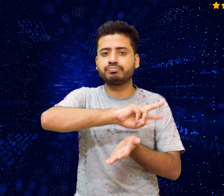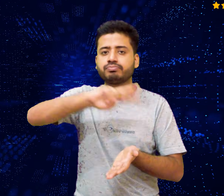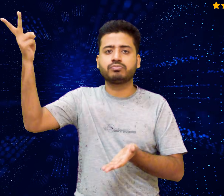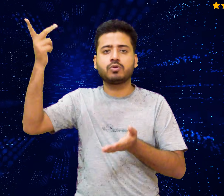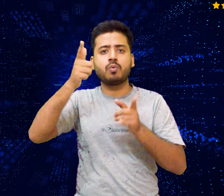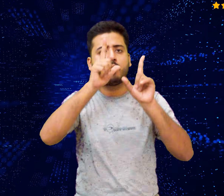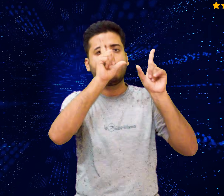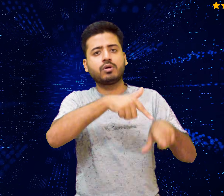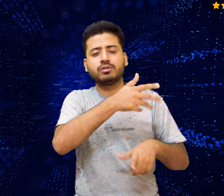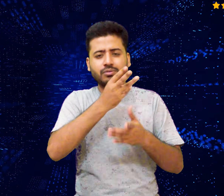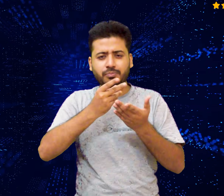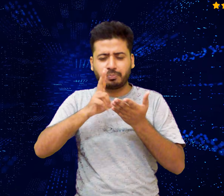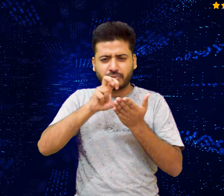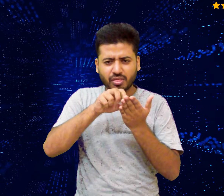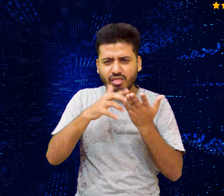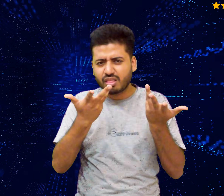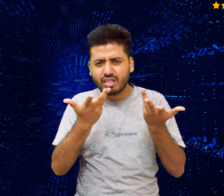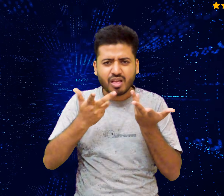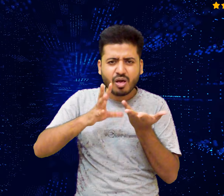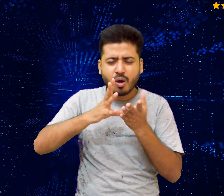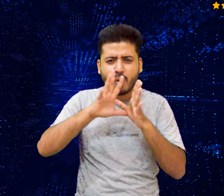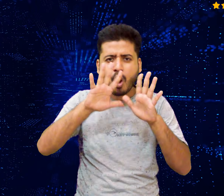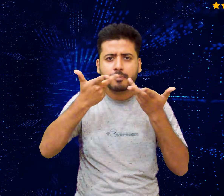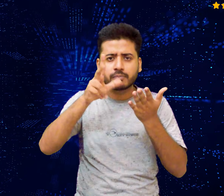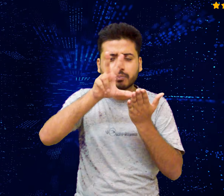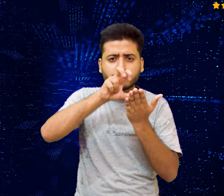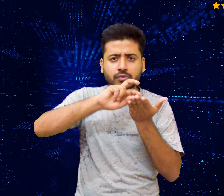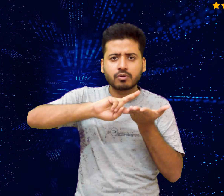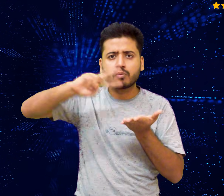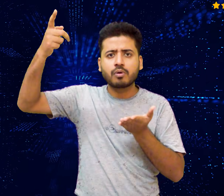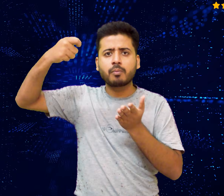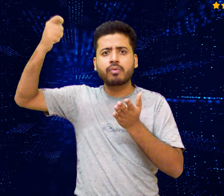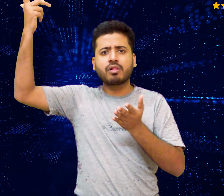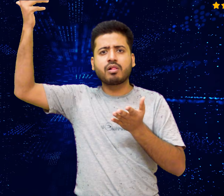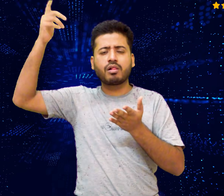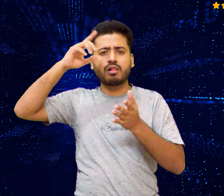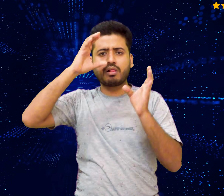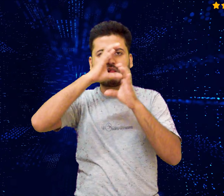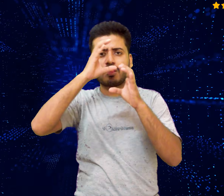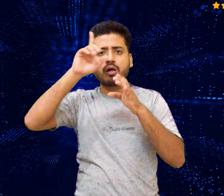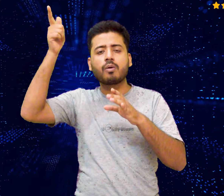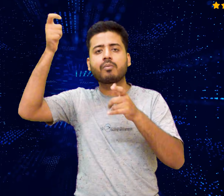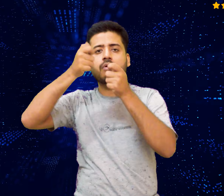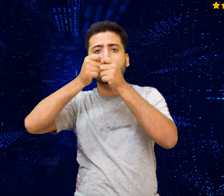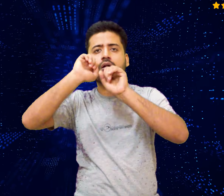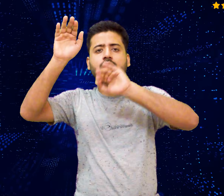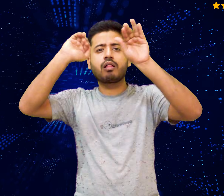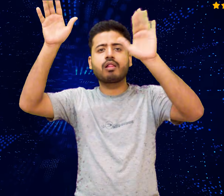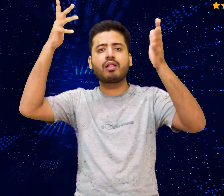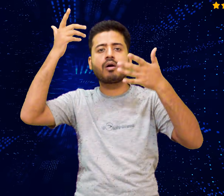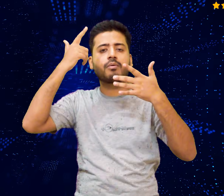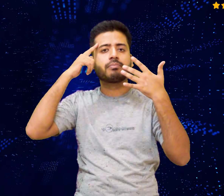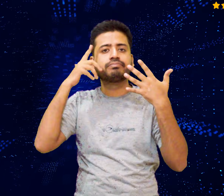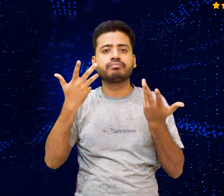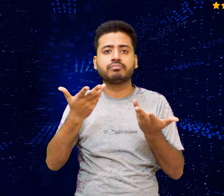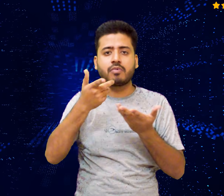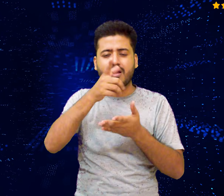and texts, even with a strong cellular signal, your phone number may have been ported to another SIM. Receiving strange SMS